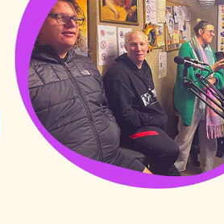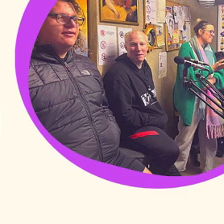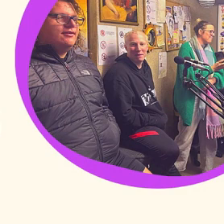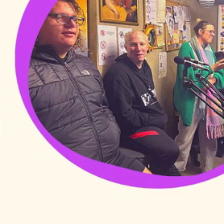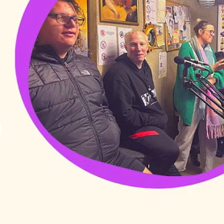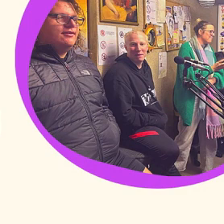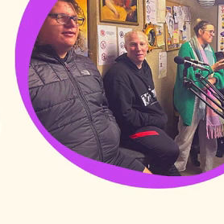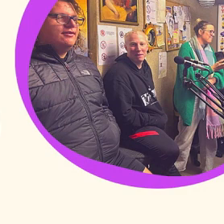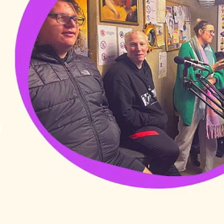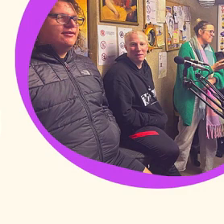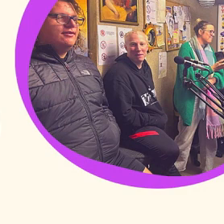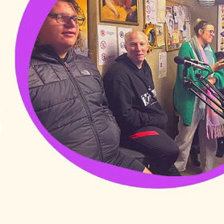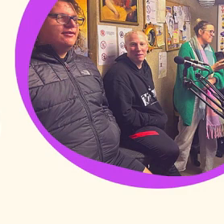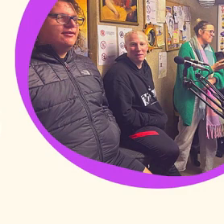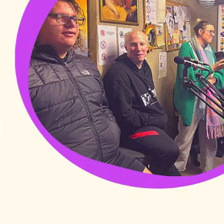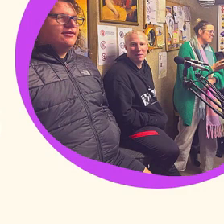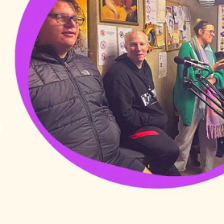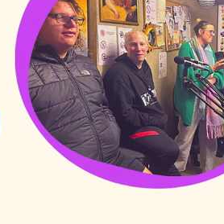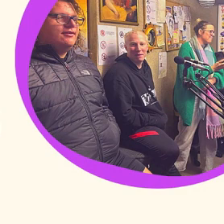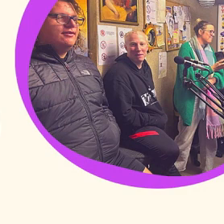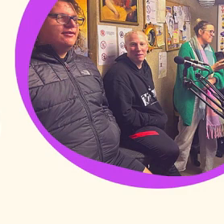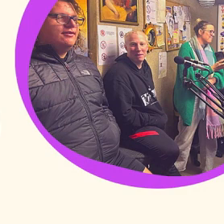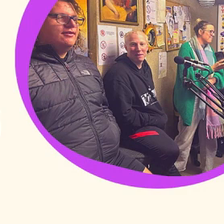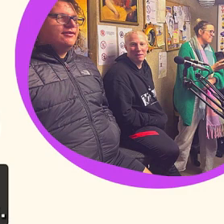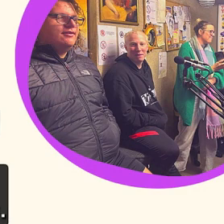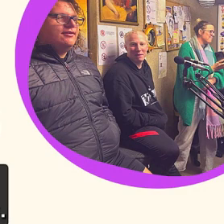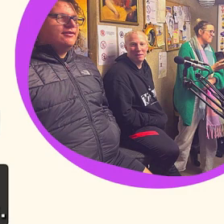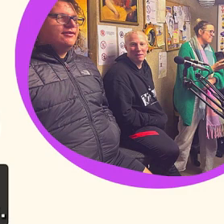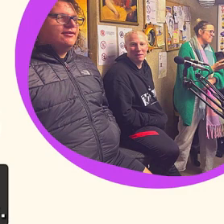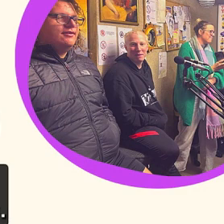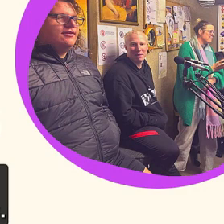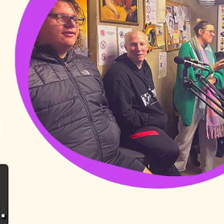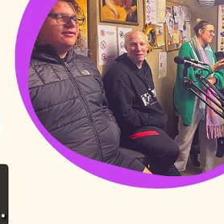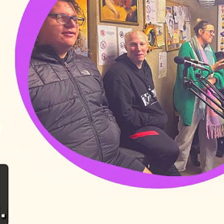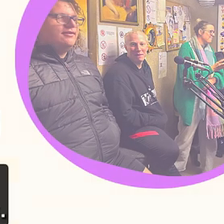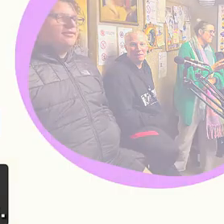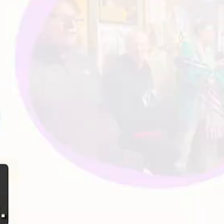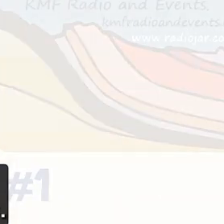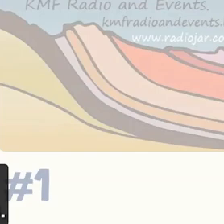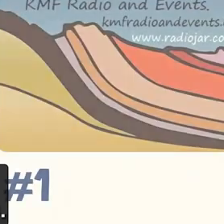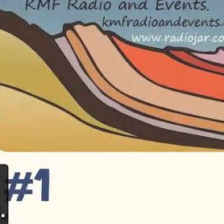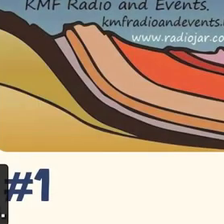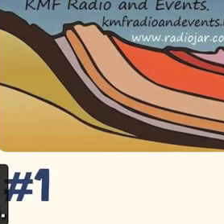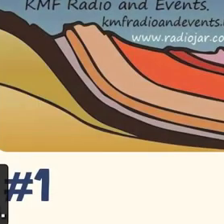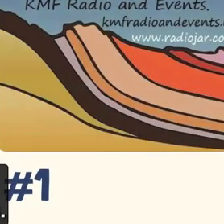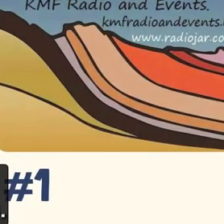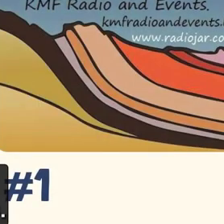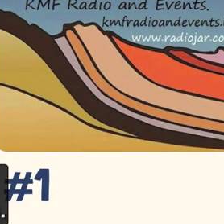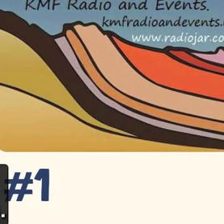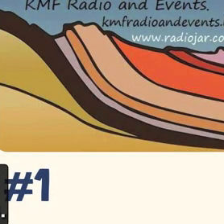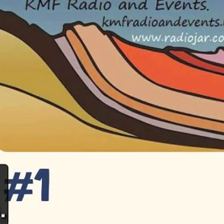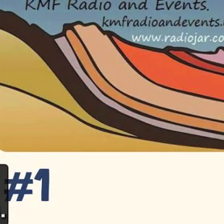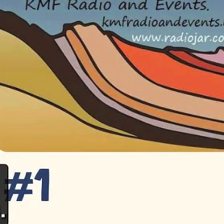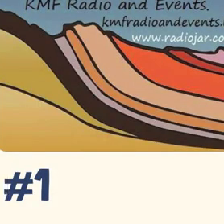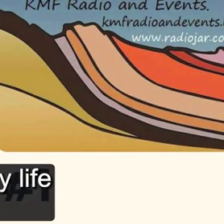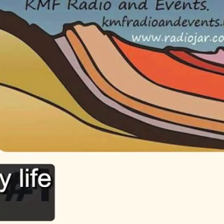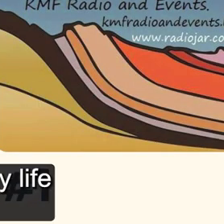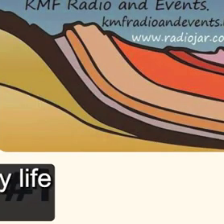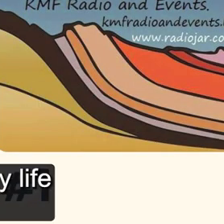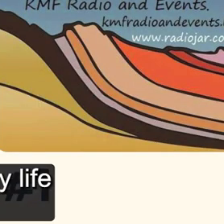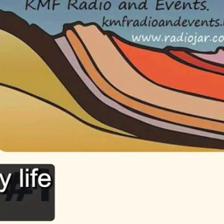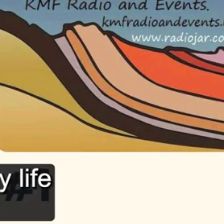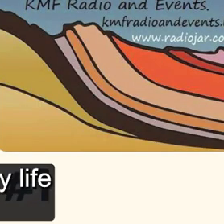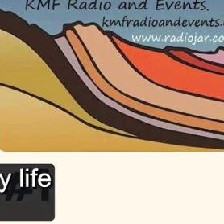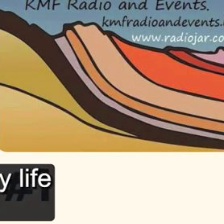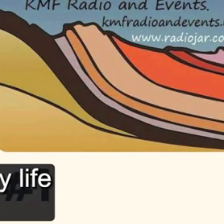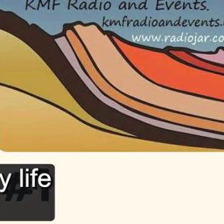What is not good about my having a disability is that I get frustrated and stressed about certain things. And if I